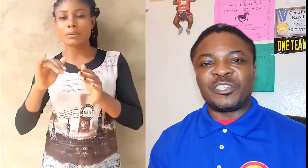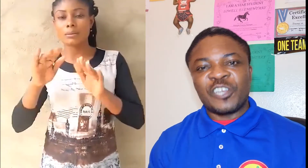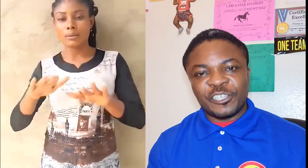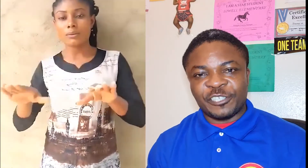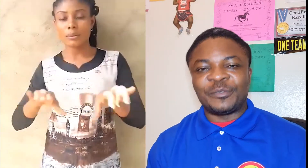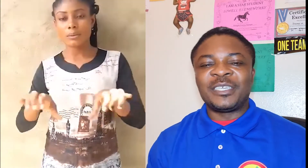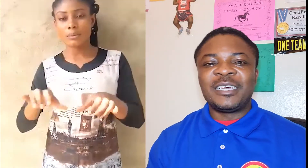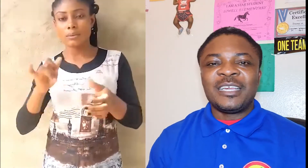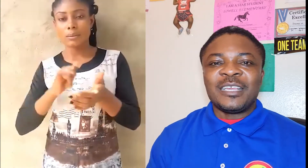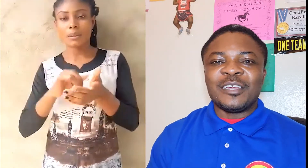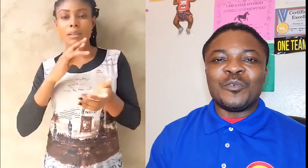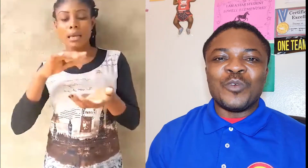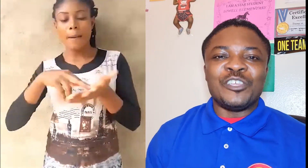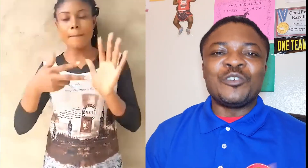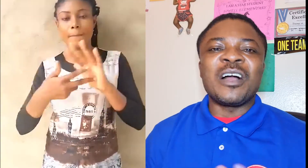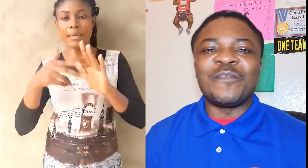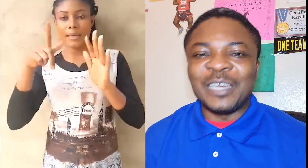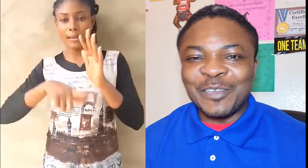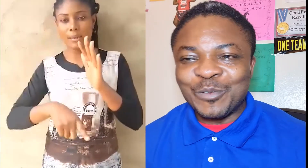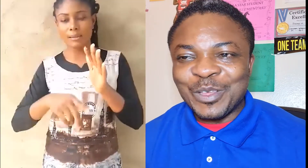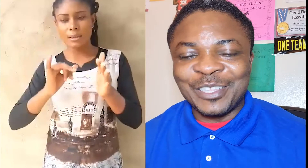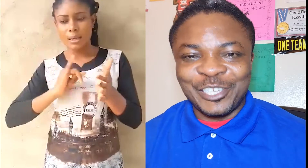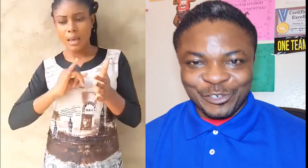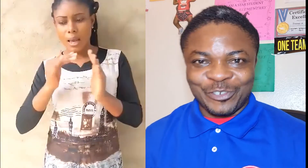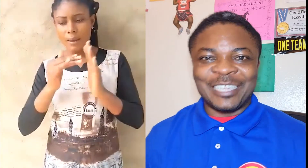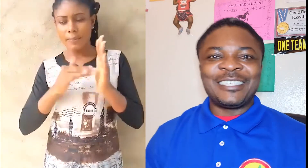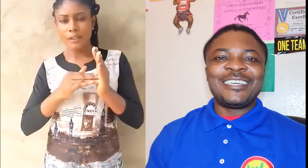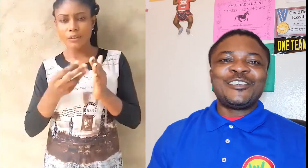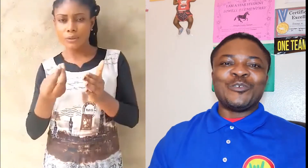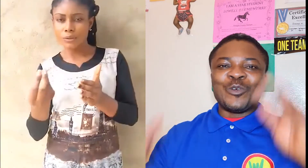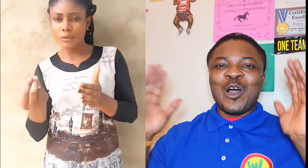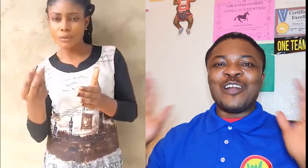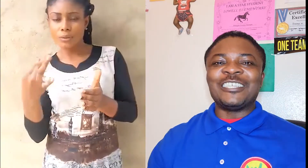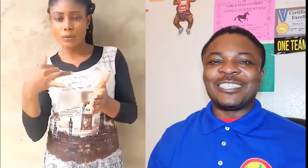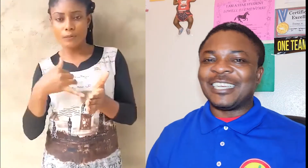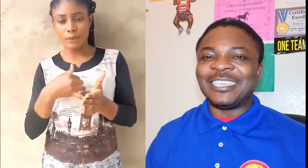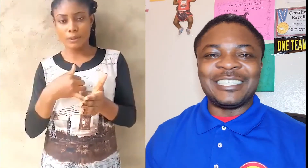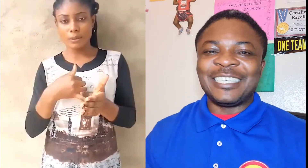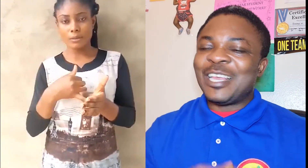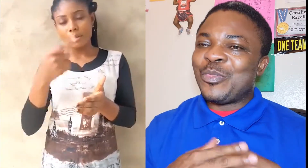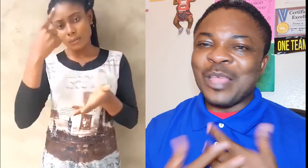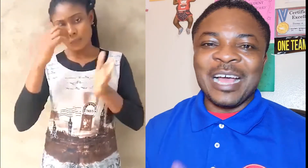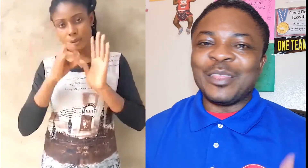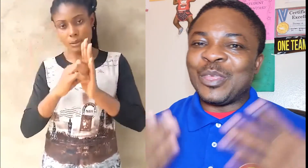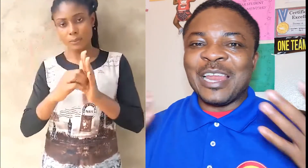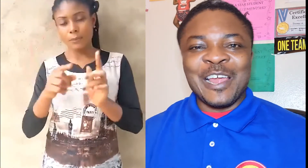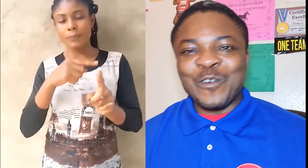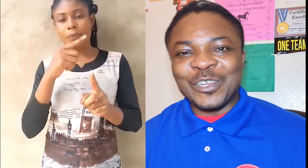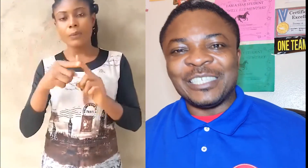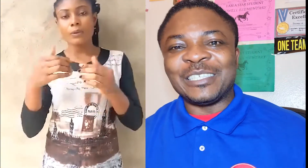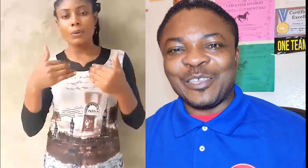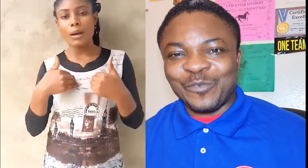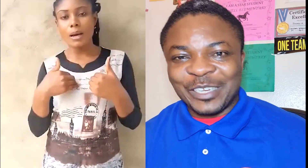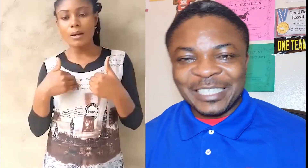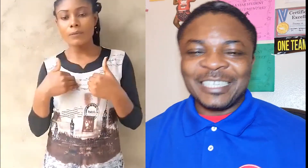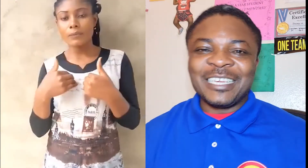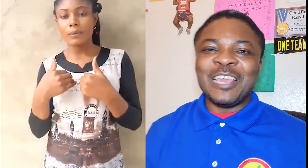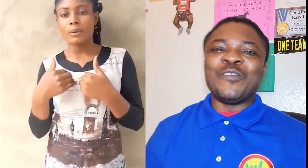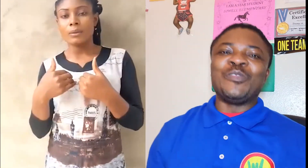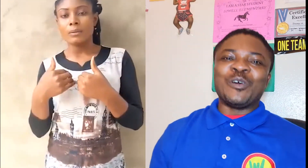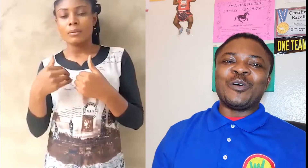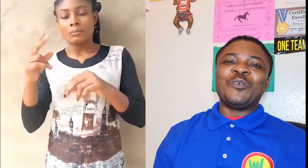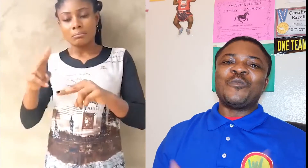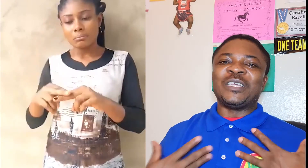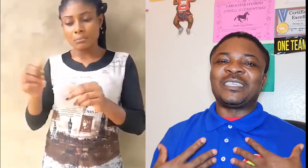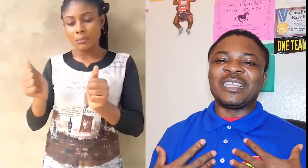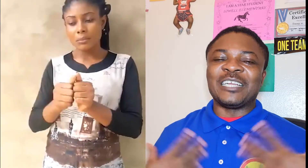last discussion. When you have lived with children, you will understand that their language is different.